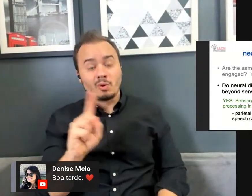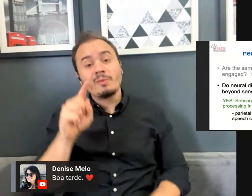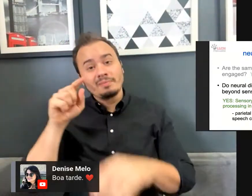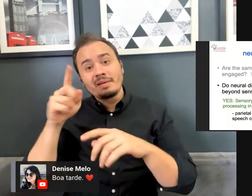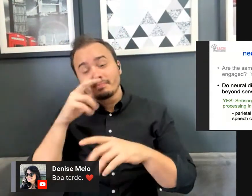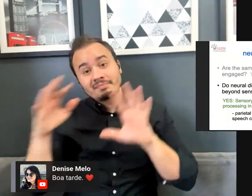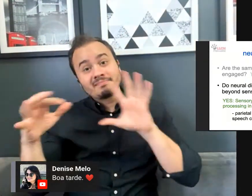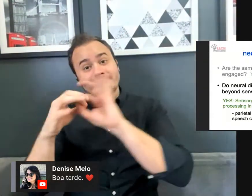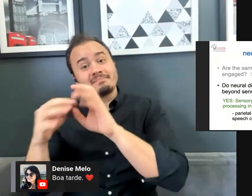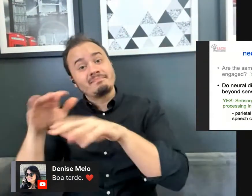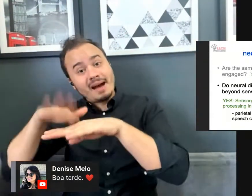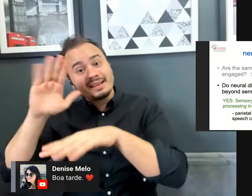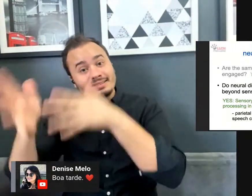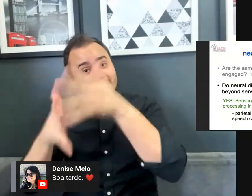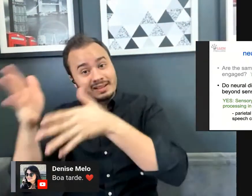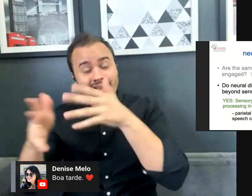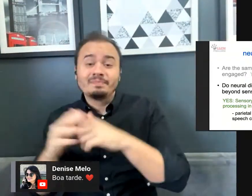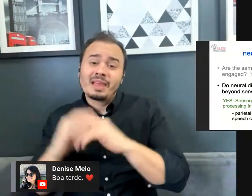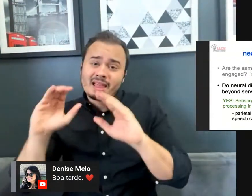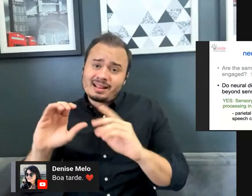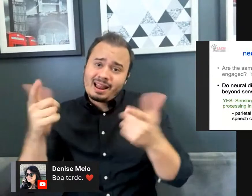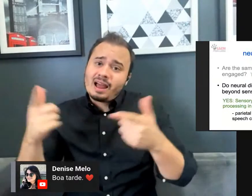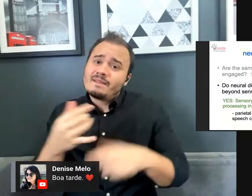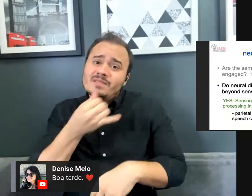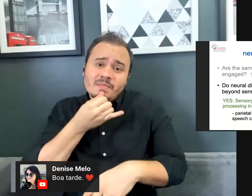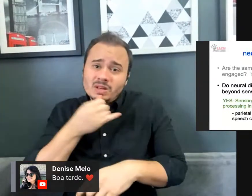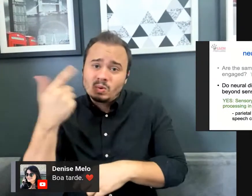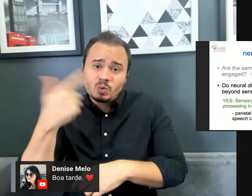just auditory and visual regions.